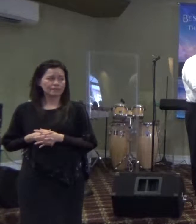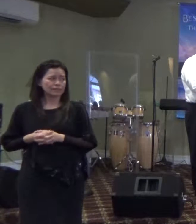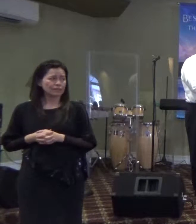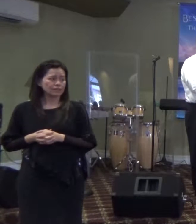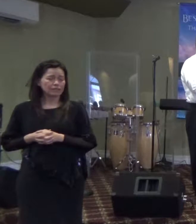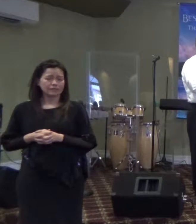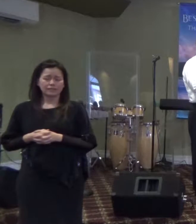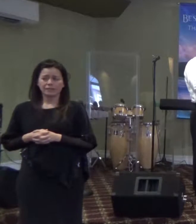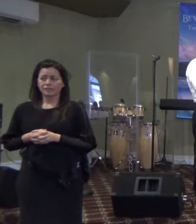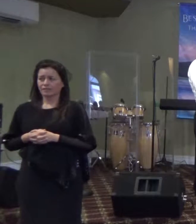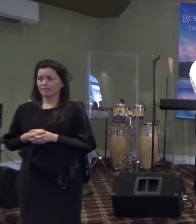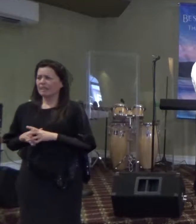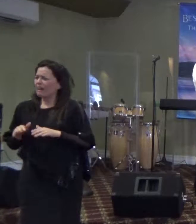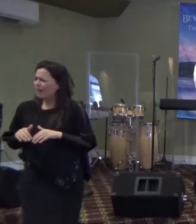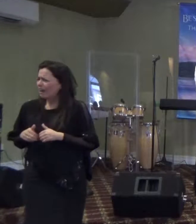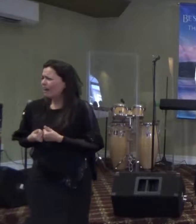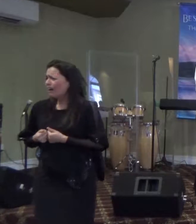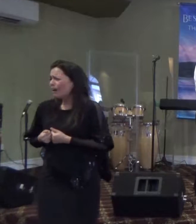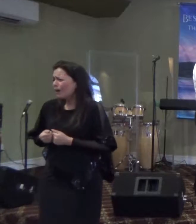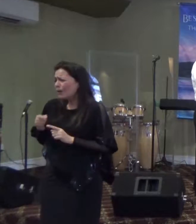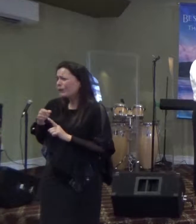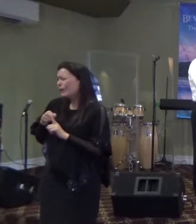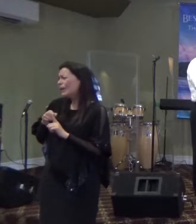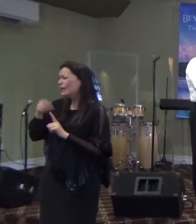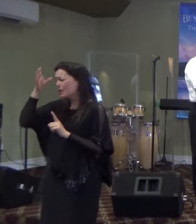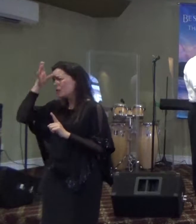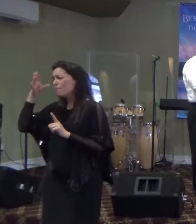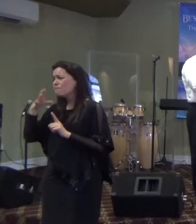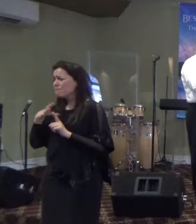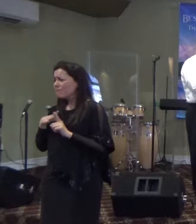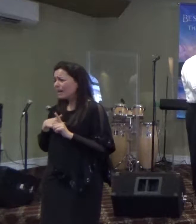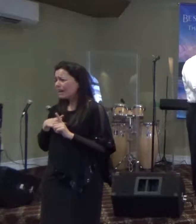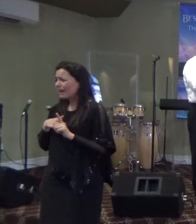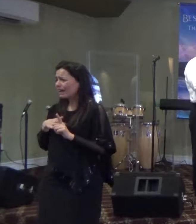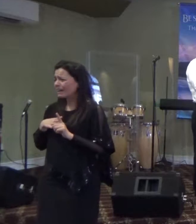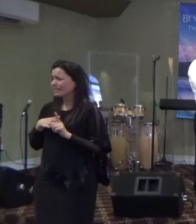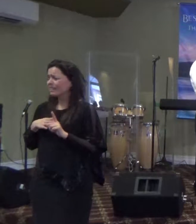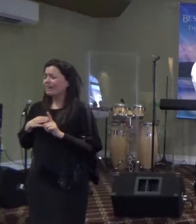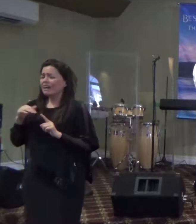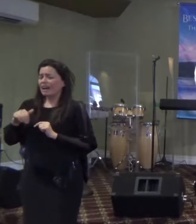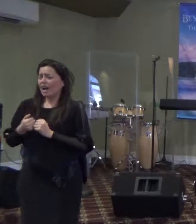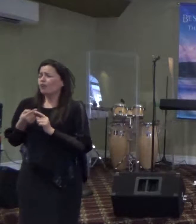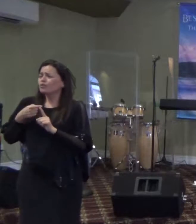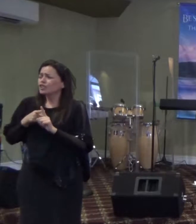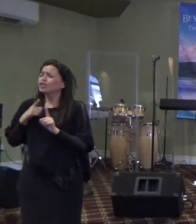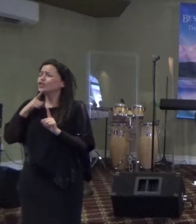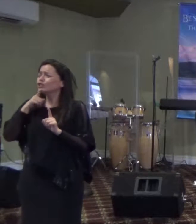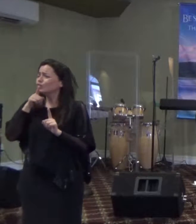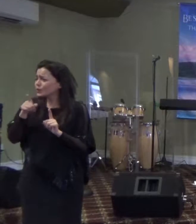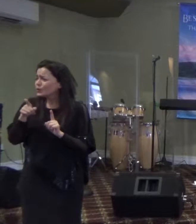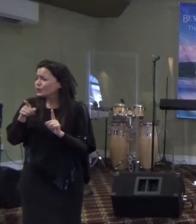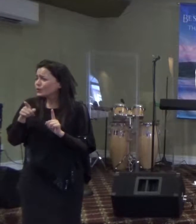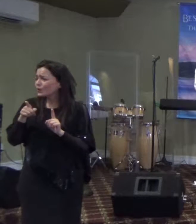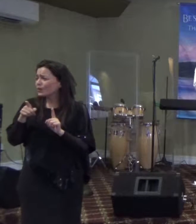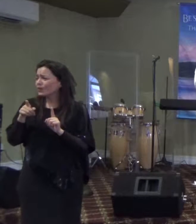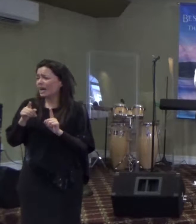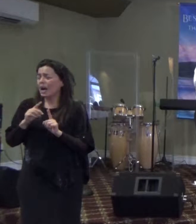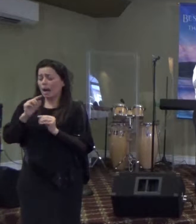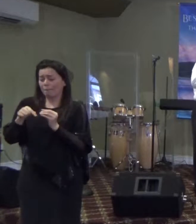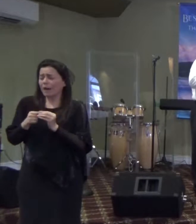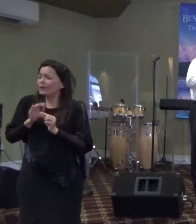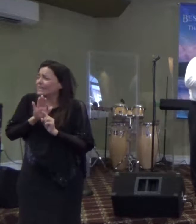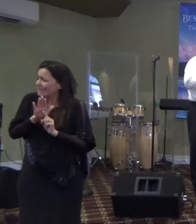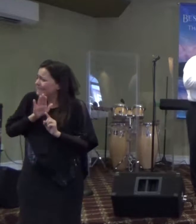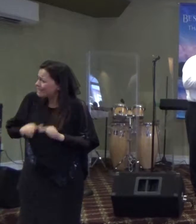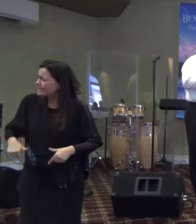¿De dónde tiene este hombre Where does this man la have seguridad the surety para su vida? for his life? Pregunto,